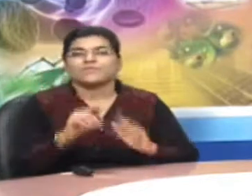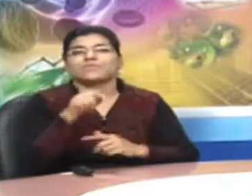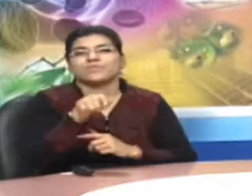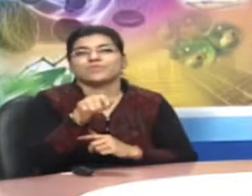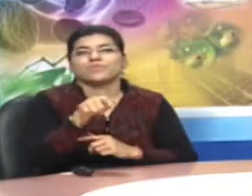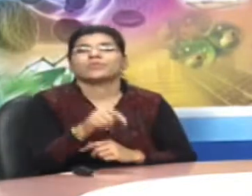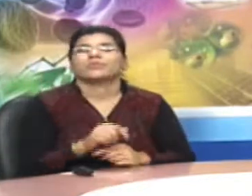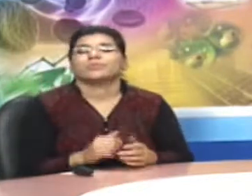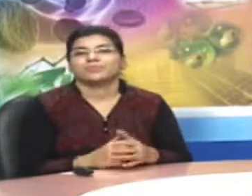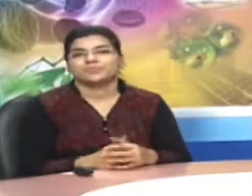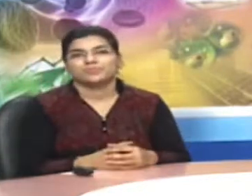sentences,